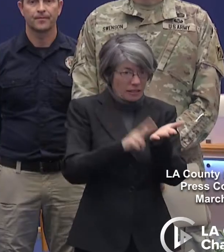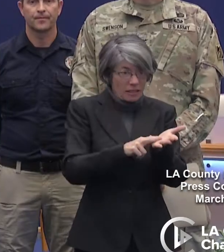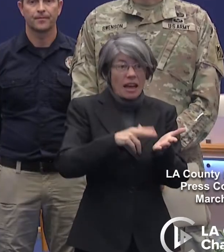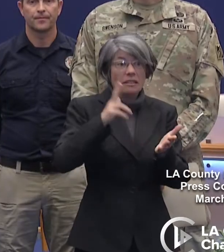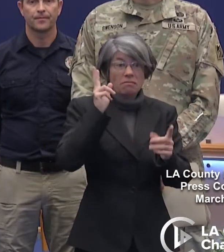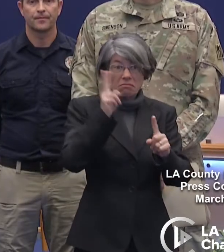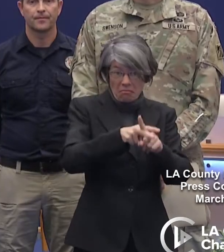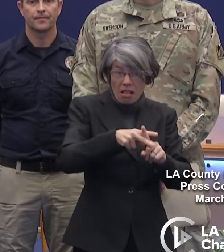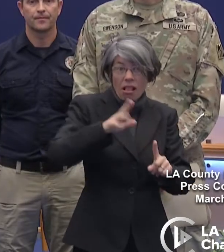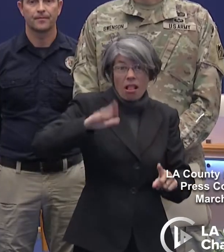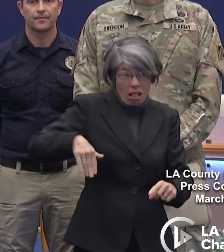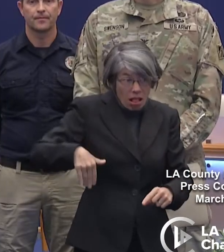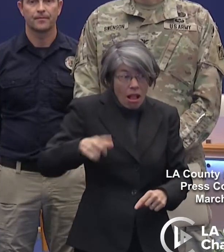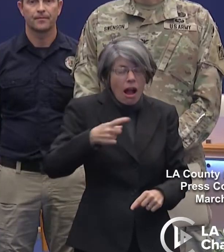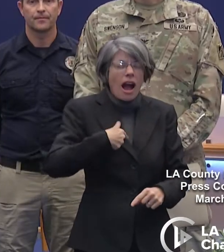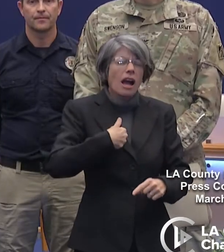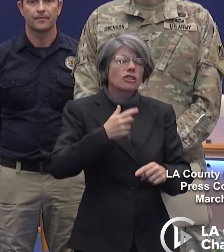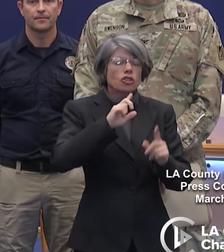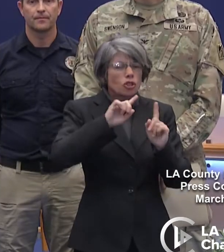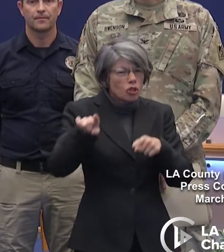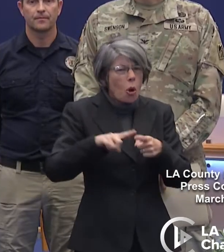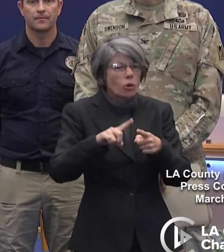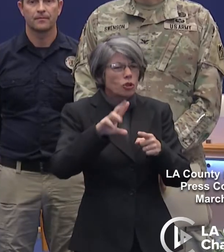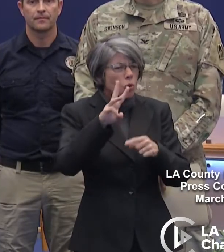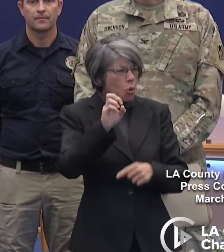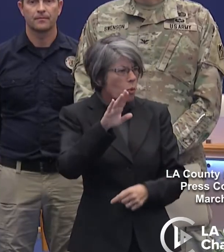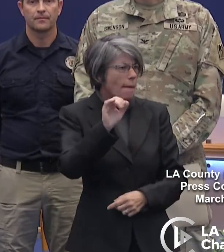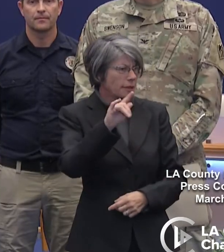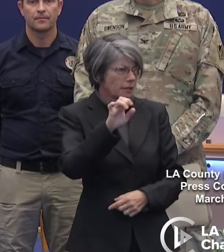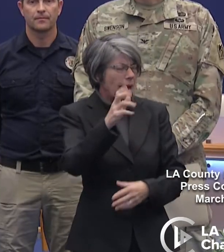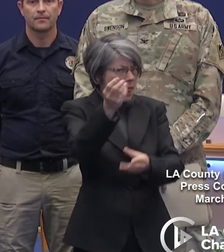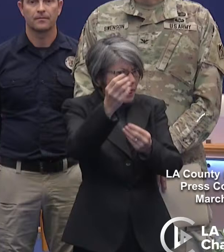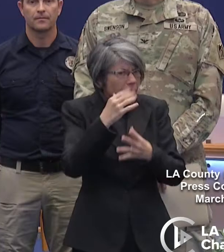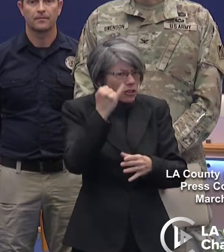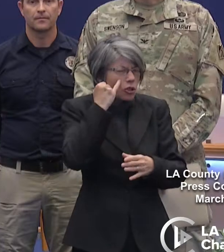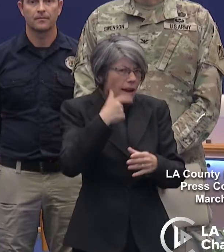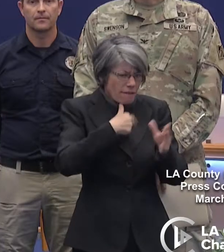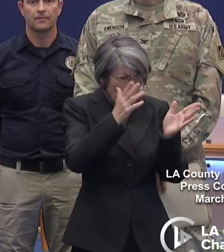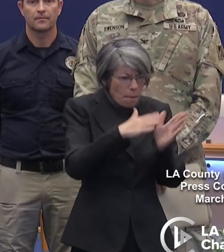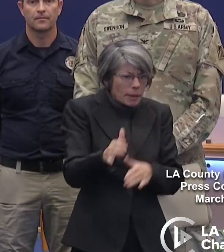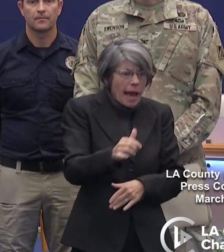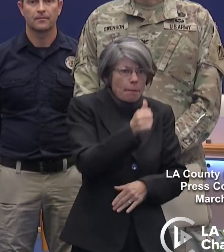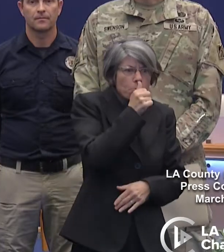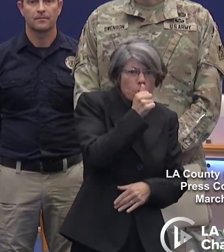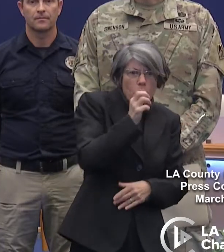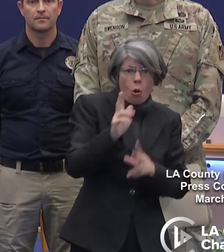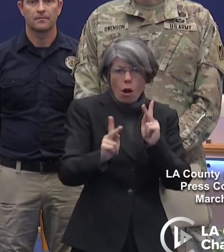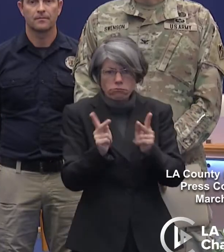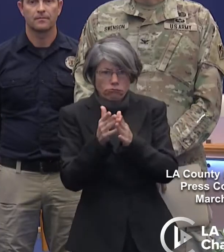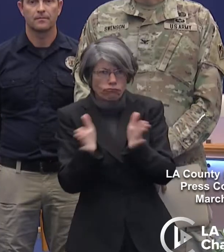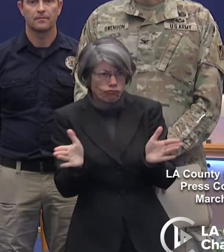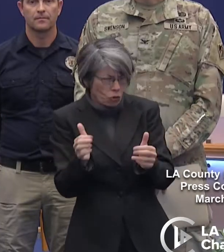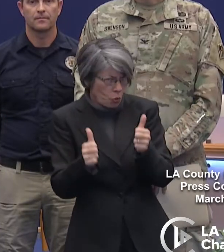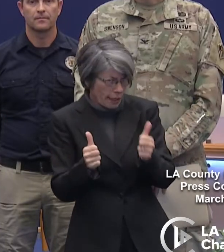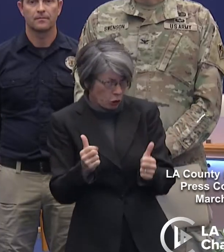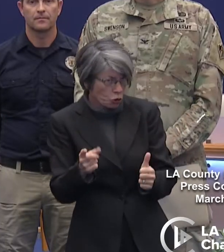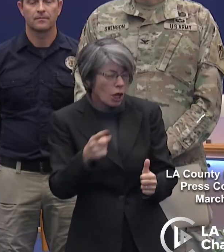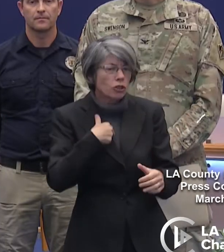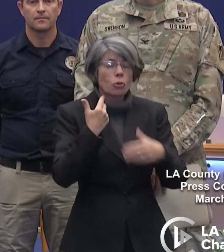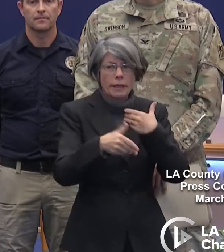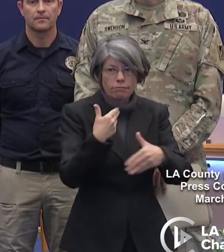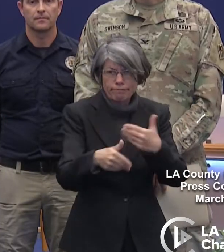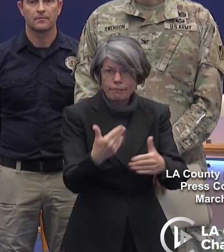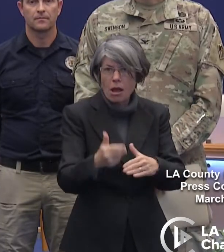documentation, I'd ask that you revisit our site and let us know which way you're going to go with this so that we can, as Supervisor said, accelerate